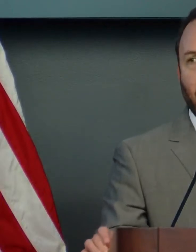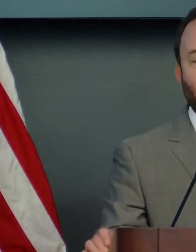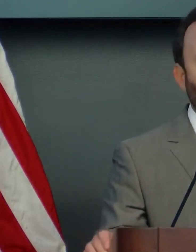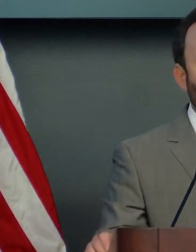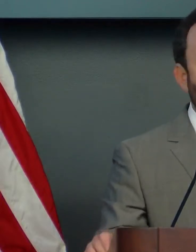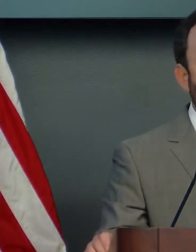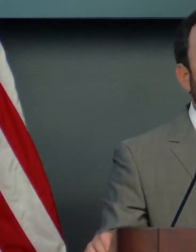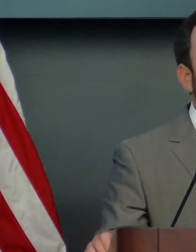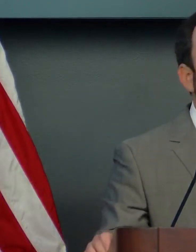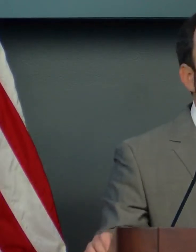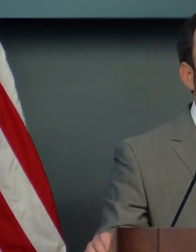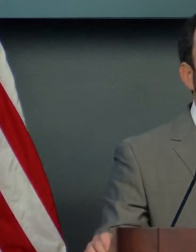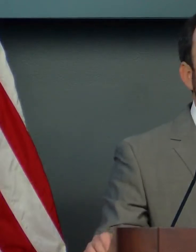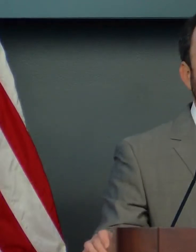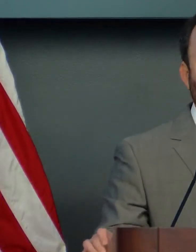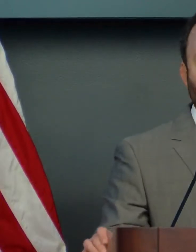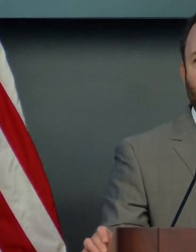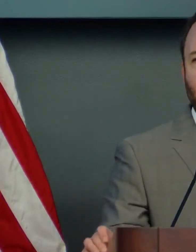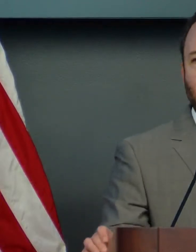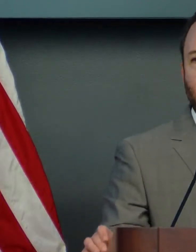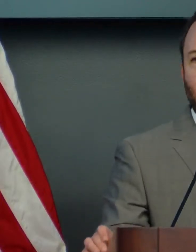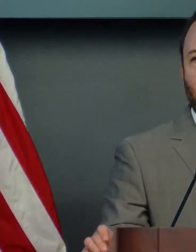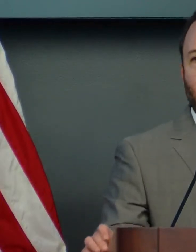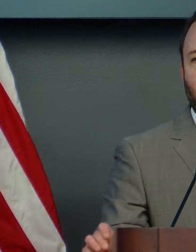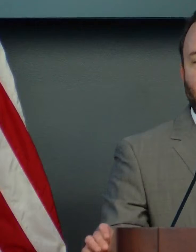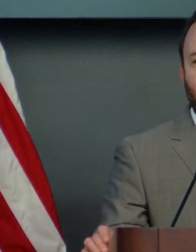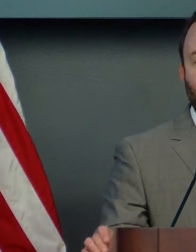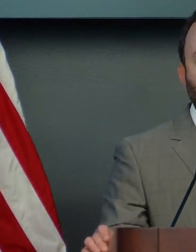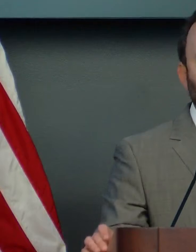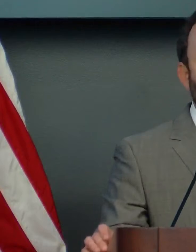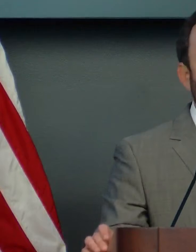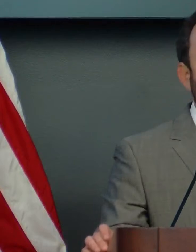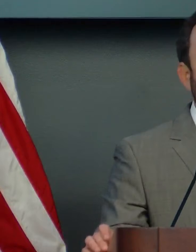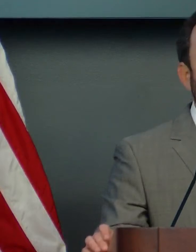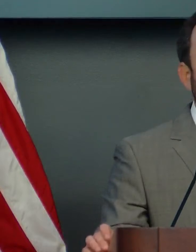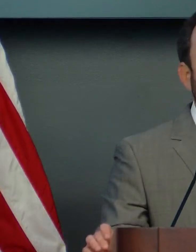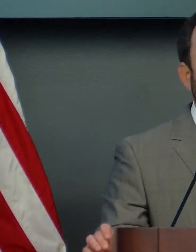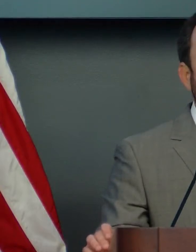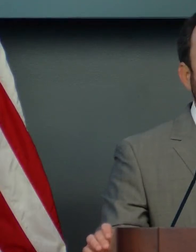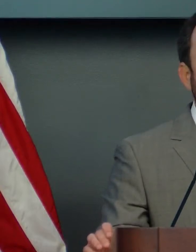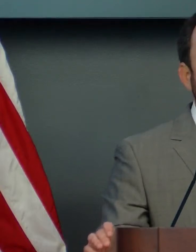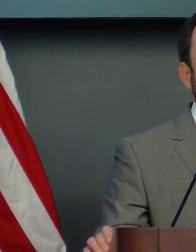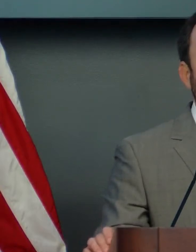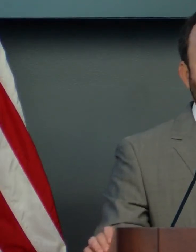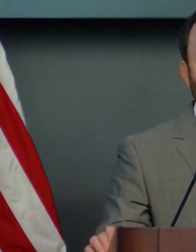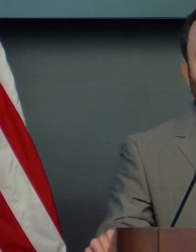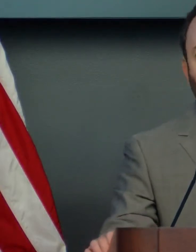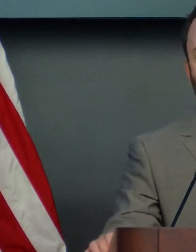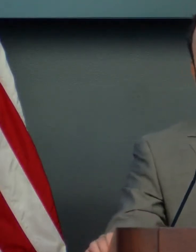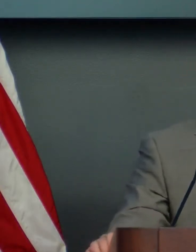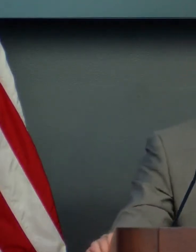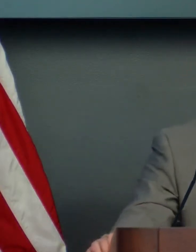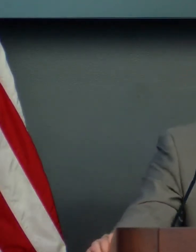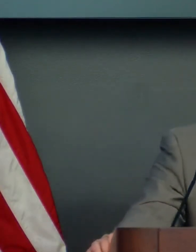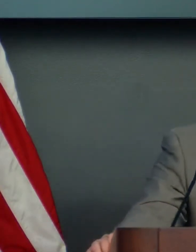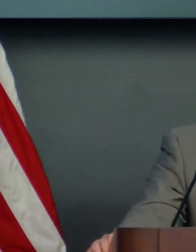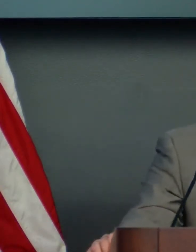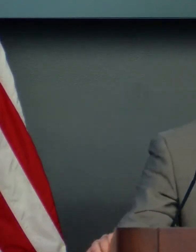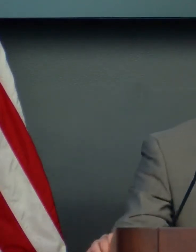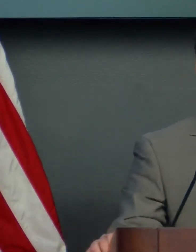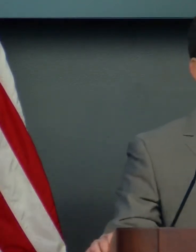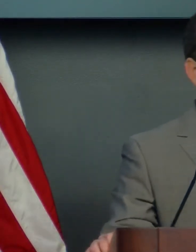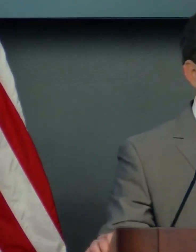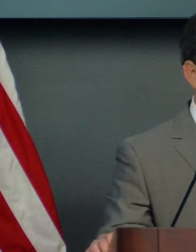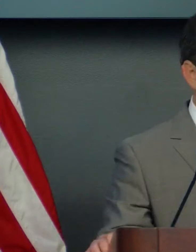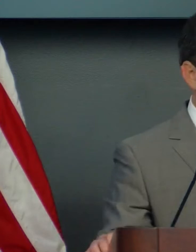is this much COVID circulating, where there is these number of individuals requiring